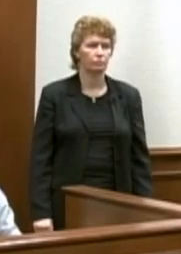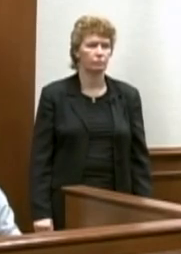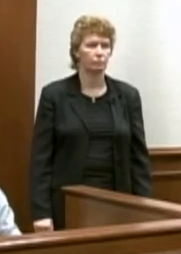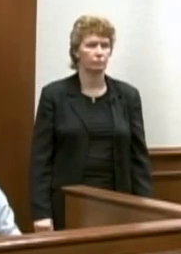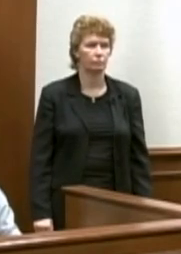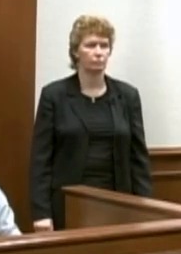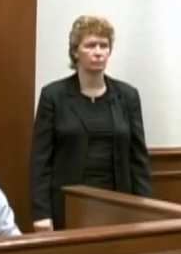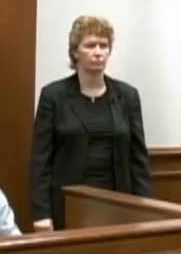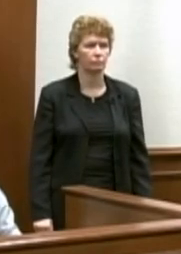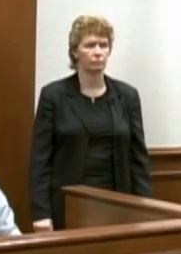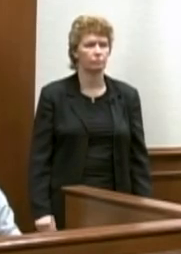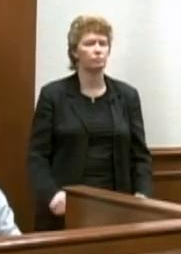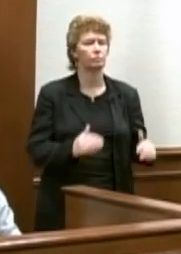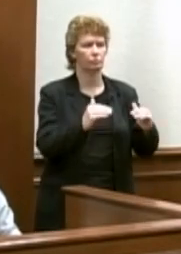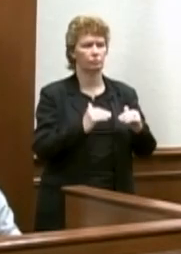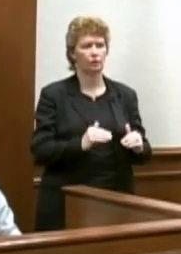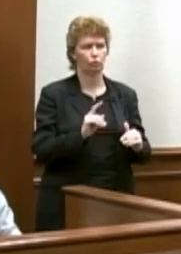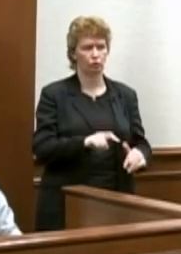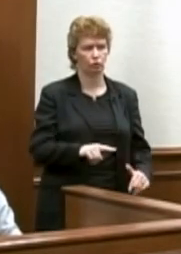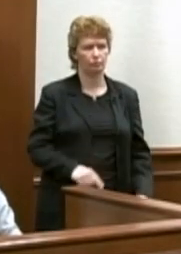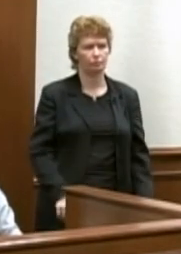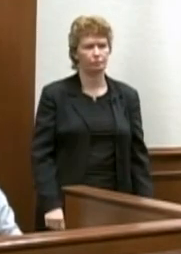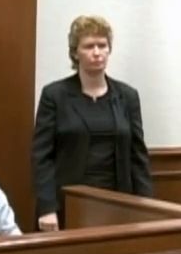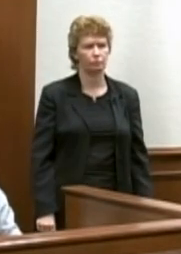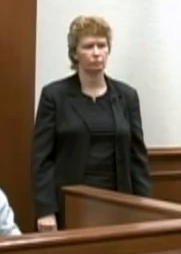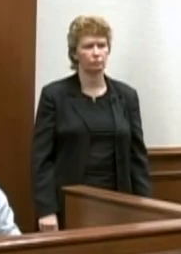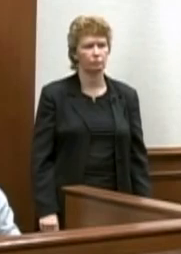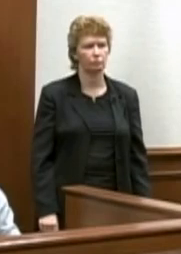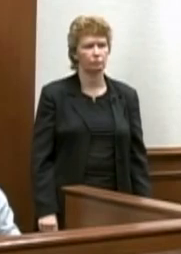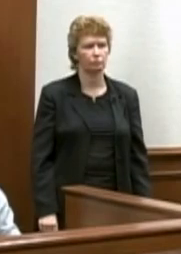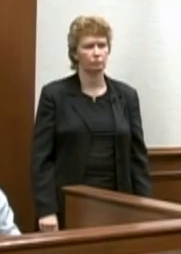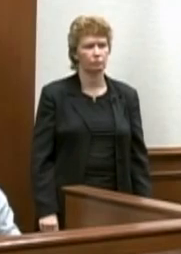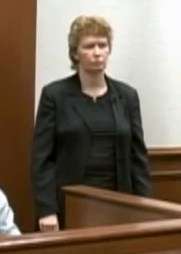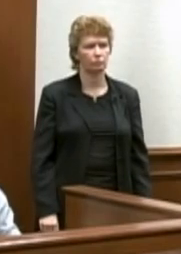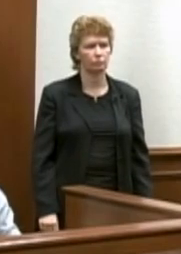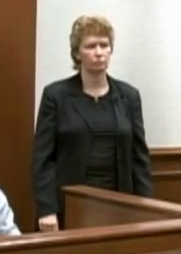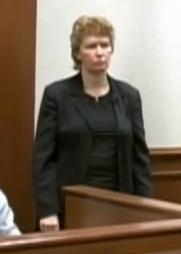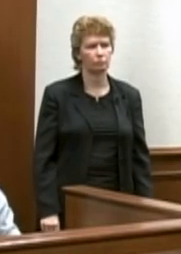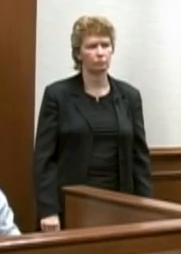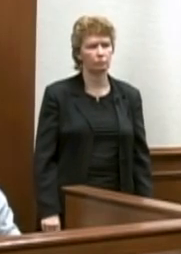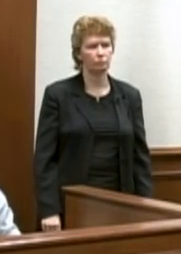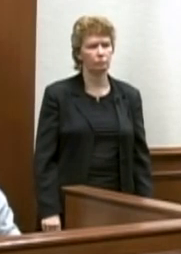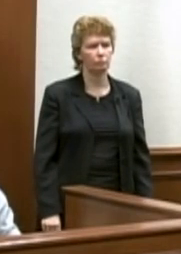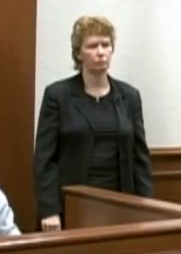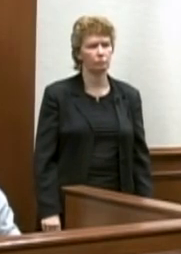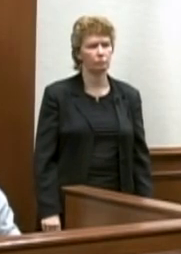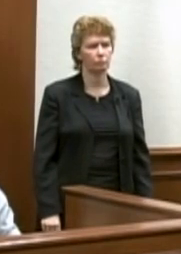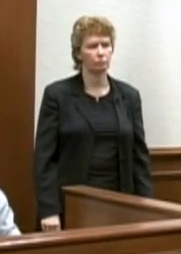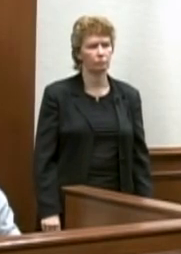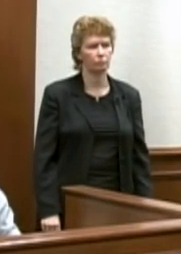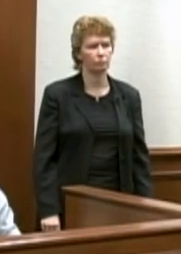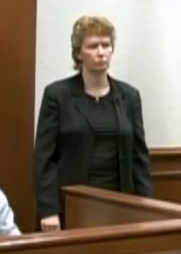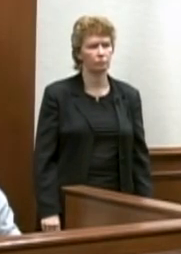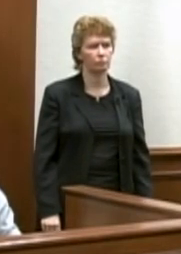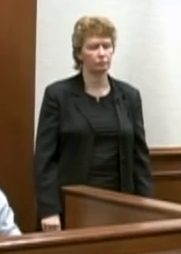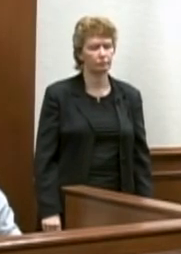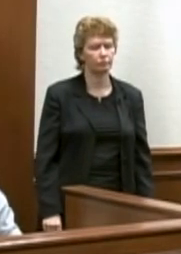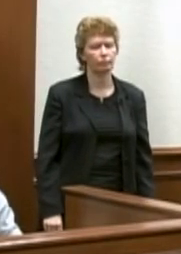Do you know whether Miss Baker had already told Mr. Baker about inviting the officer to the annual charity